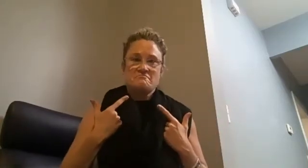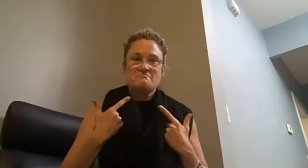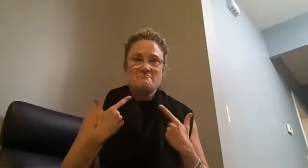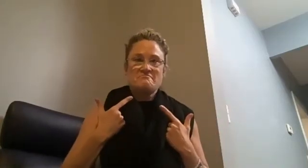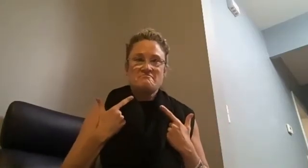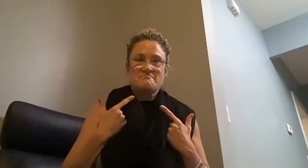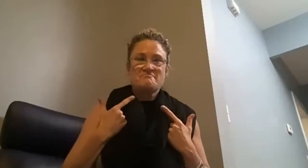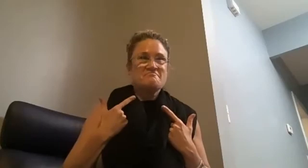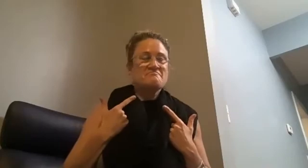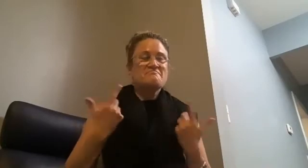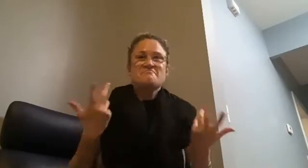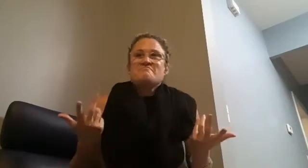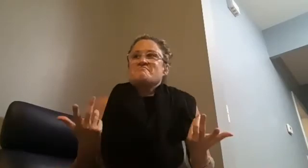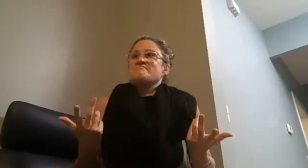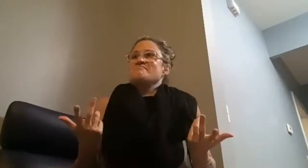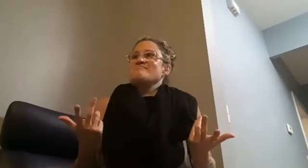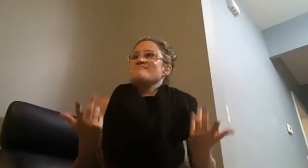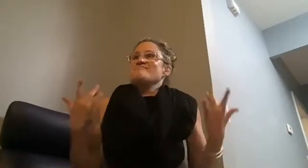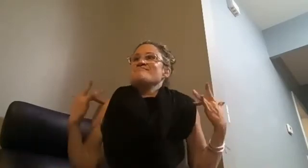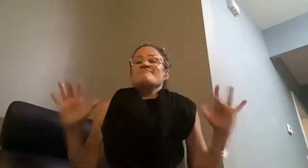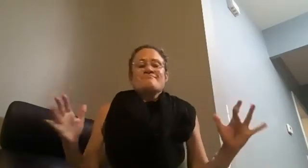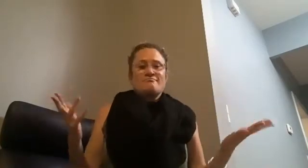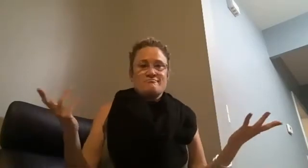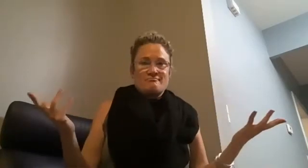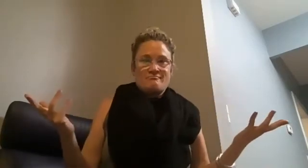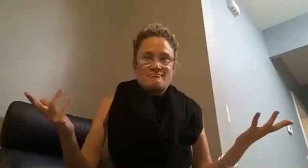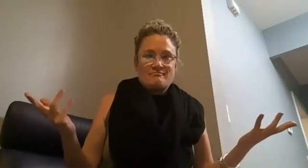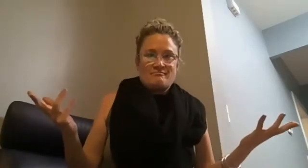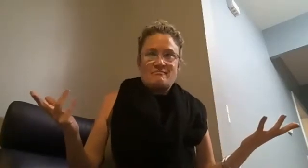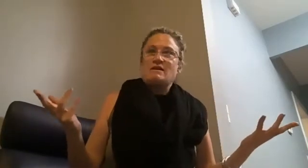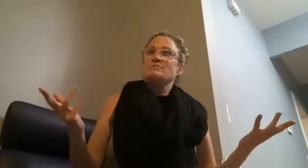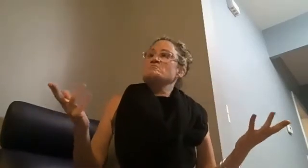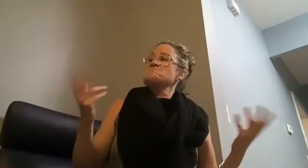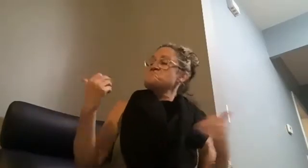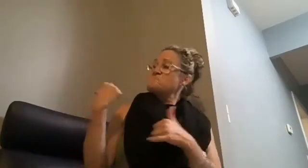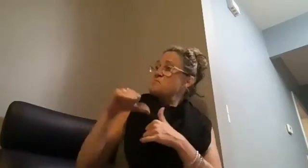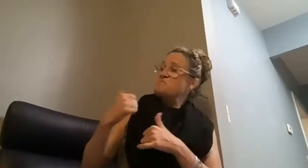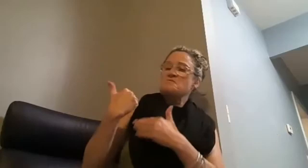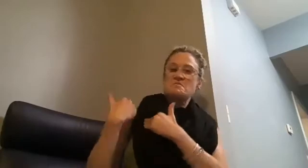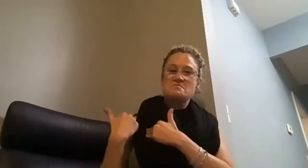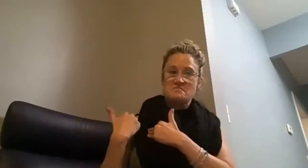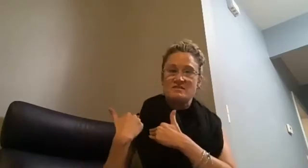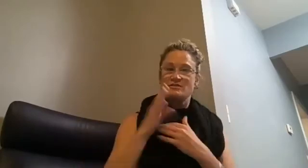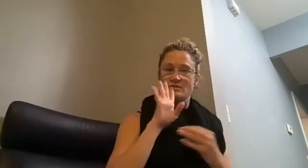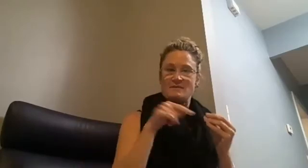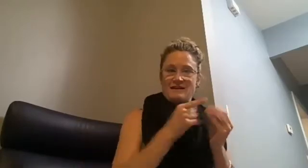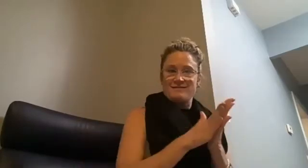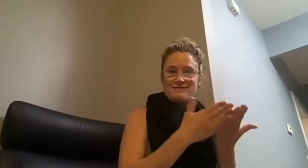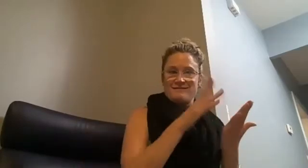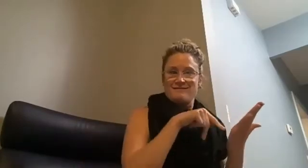the past that I felt that there's no way out of. I saw that accountability that was being talked about in the big book. I had kind of gone through life with this